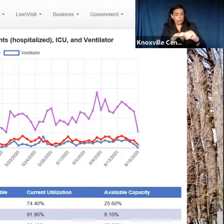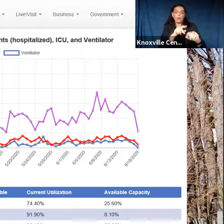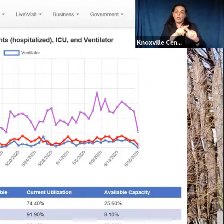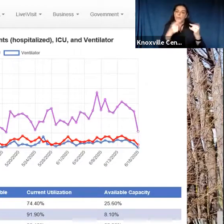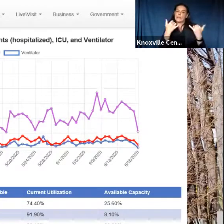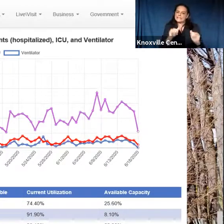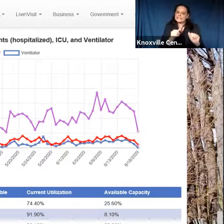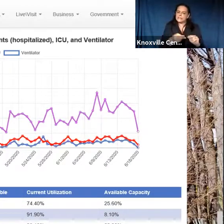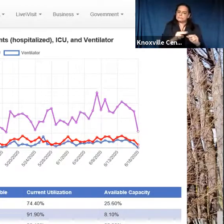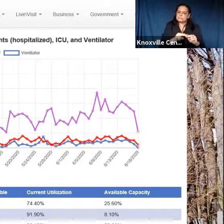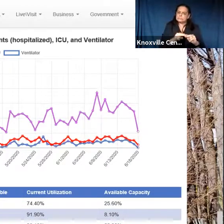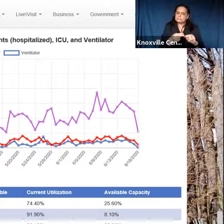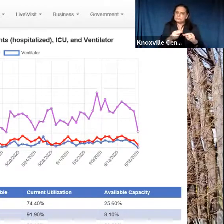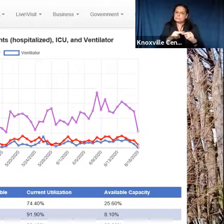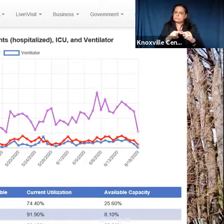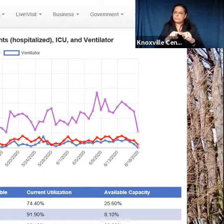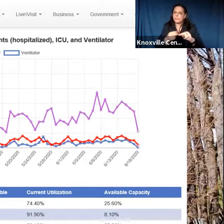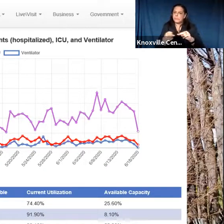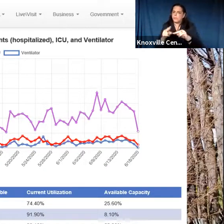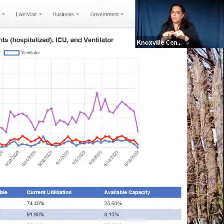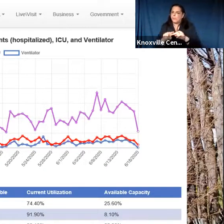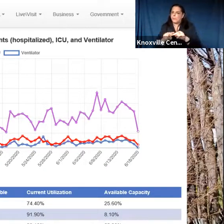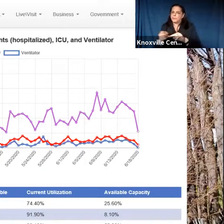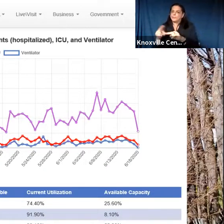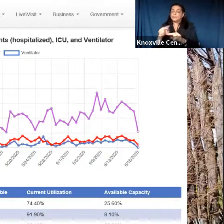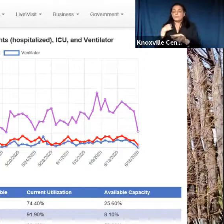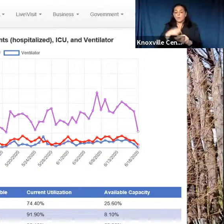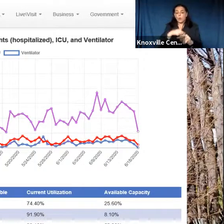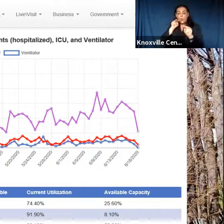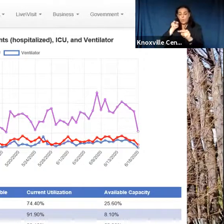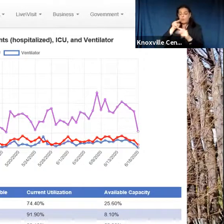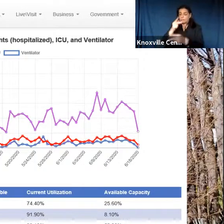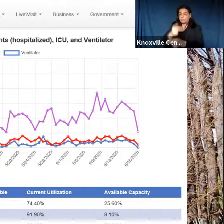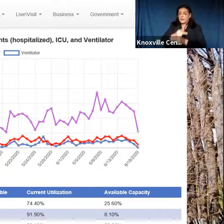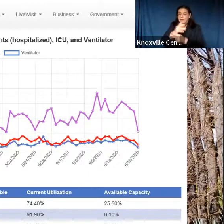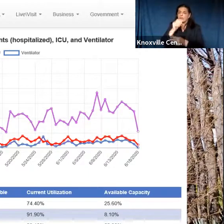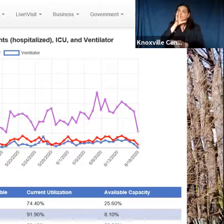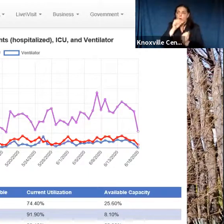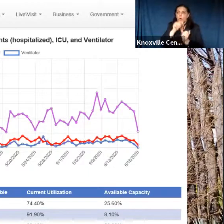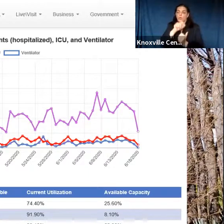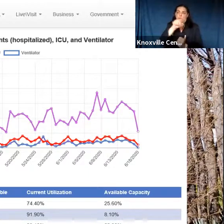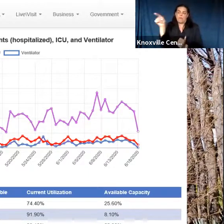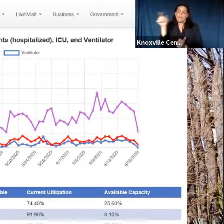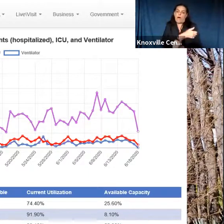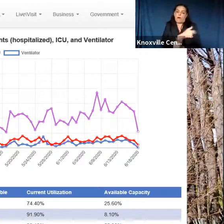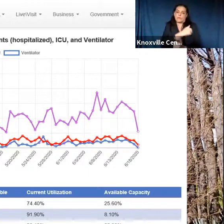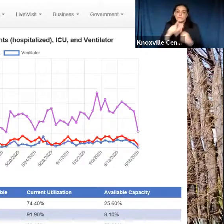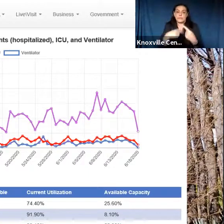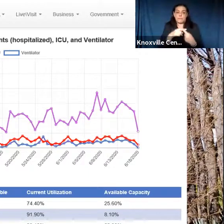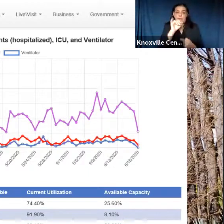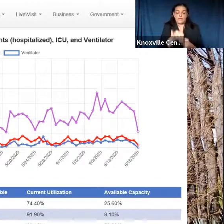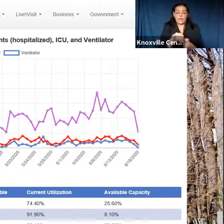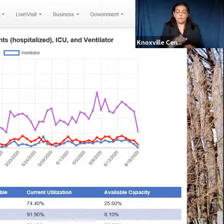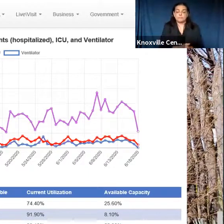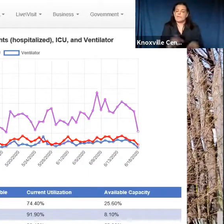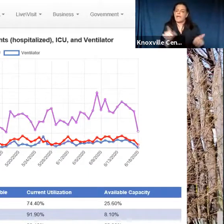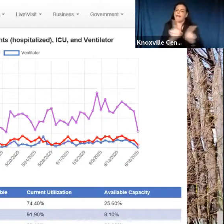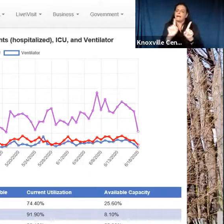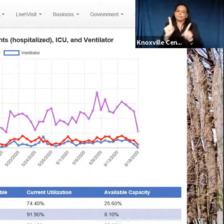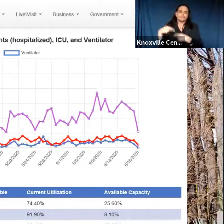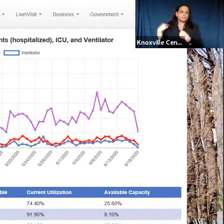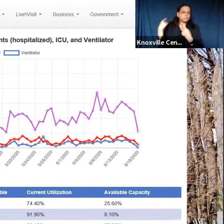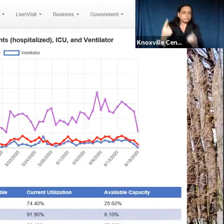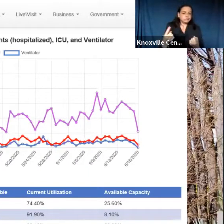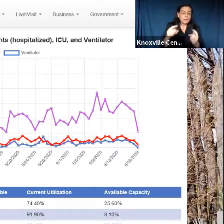up steadily, and we are watching this very closely and talking with our hospital partners about this. As always, decisions regarding how